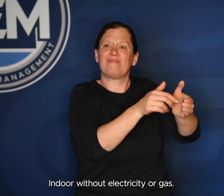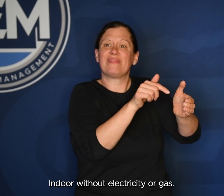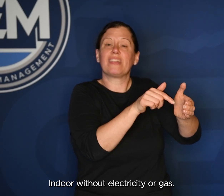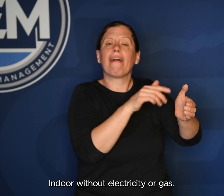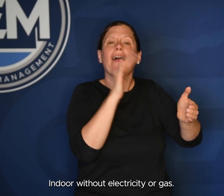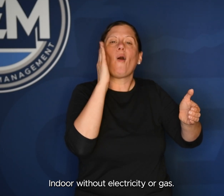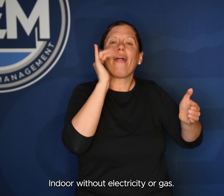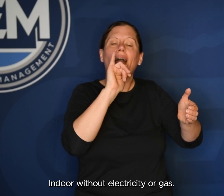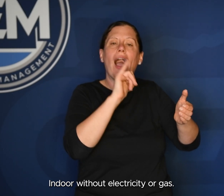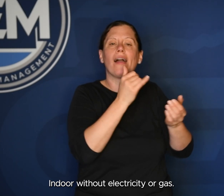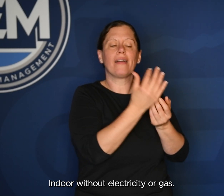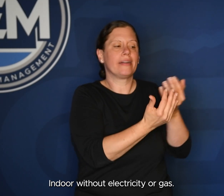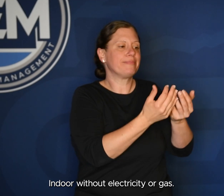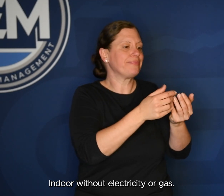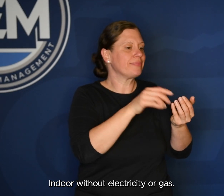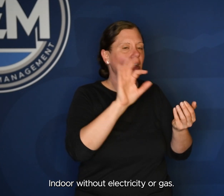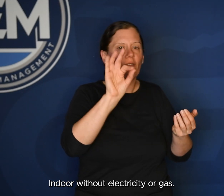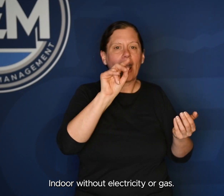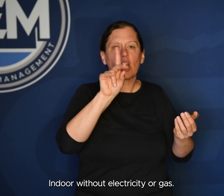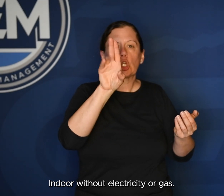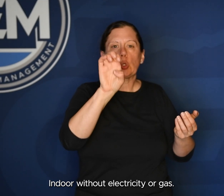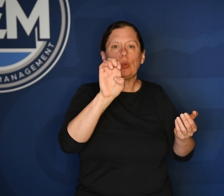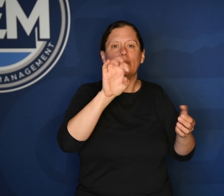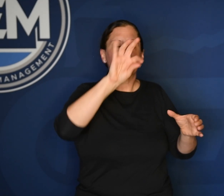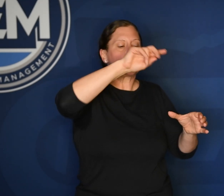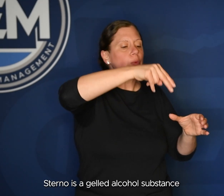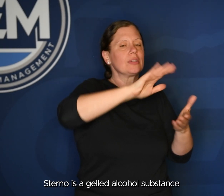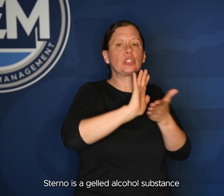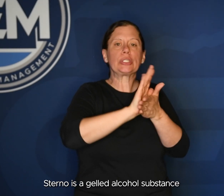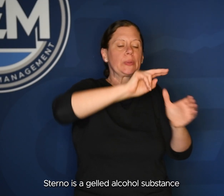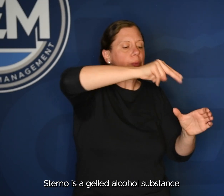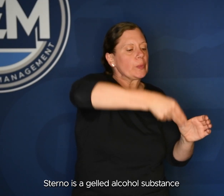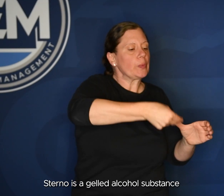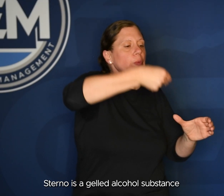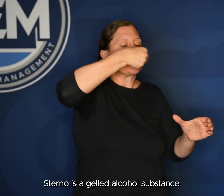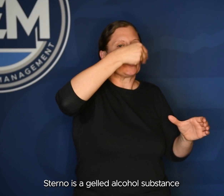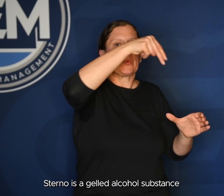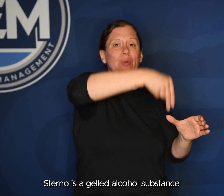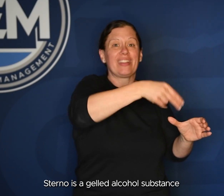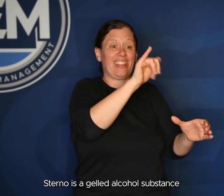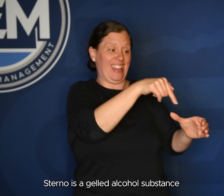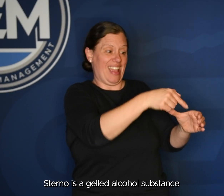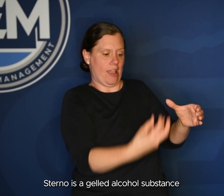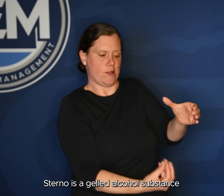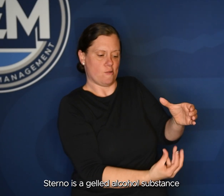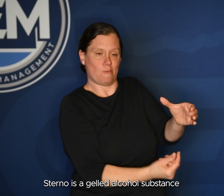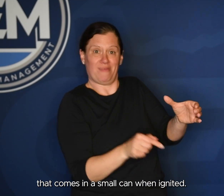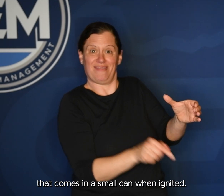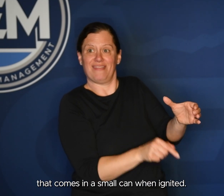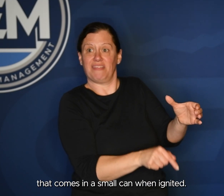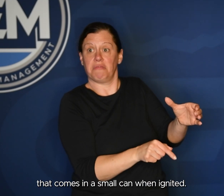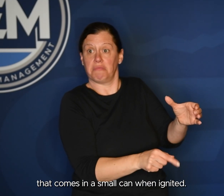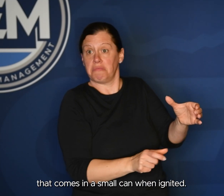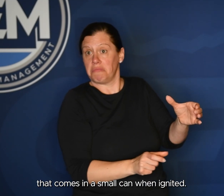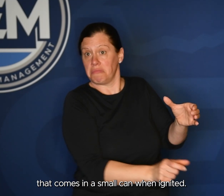Indoor, without electricity or gas. Sterno is a gelled alcohol substance that comes in a small